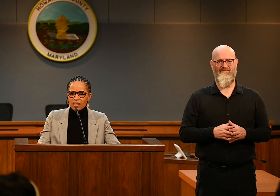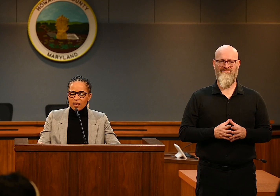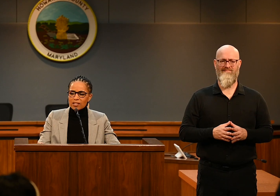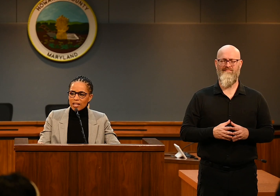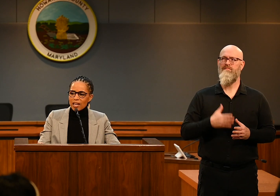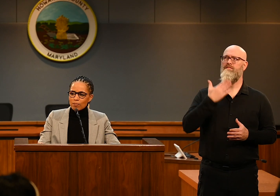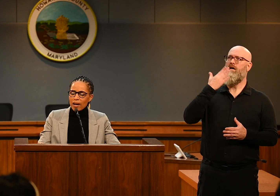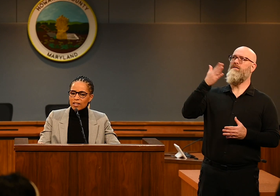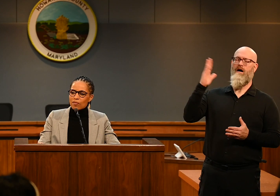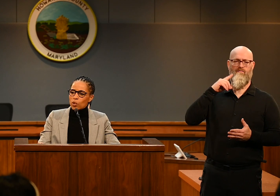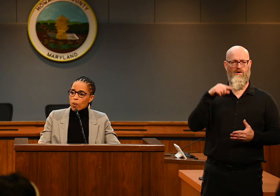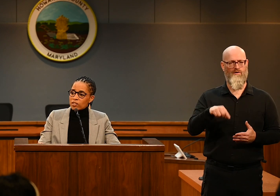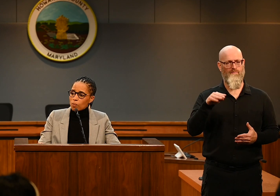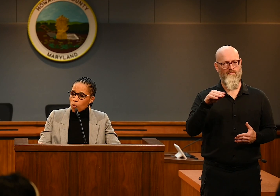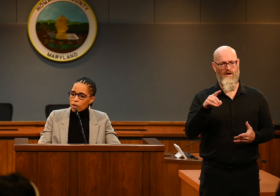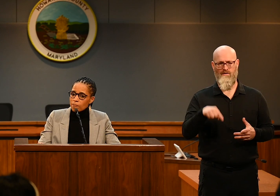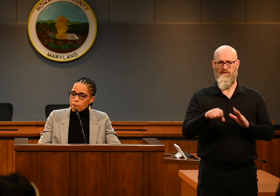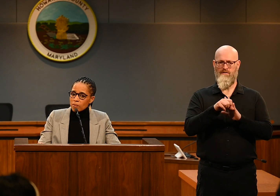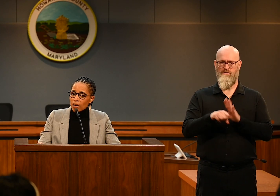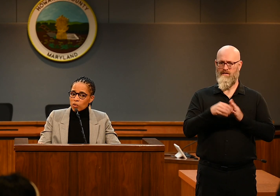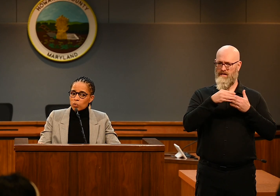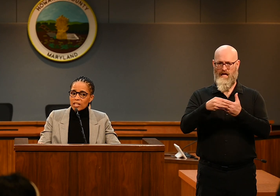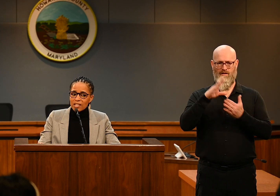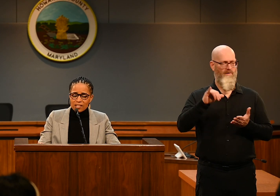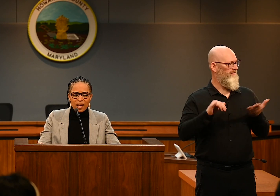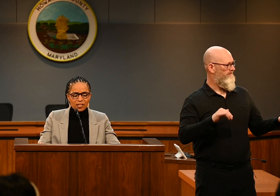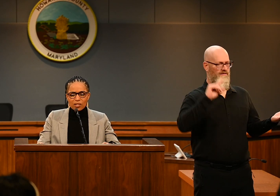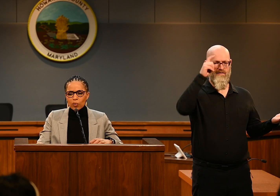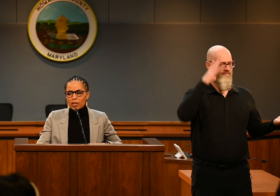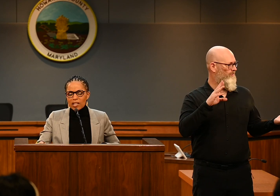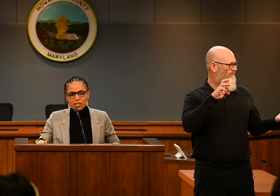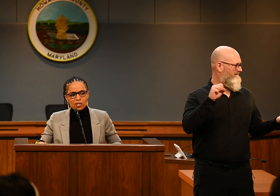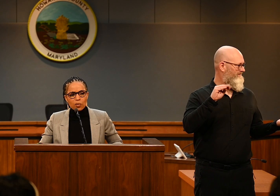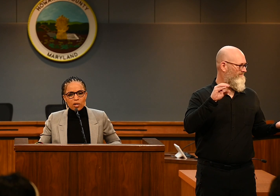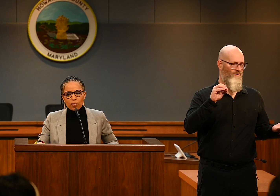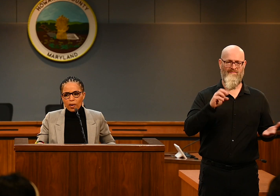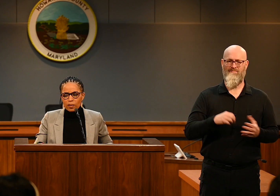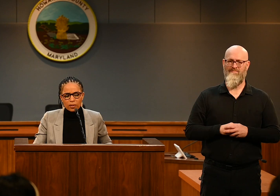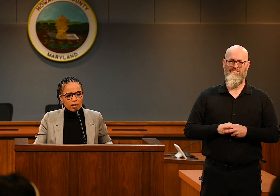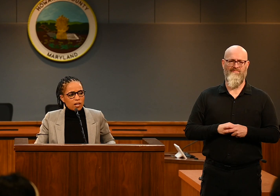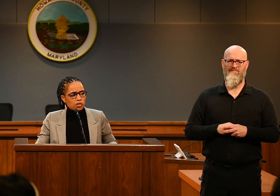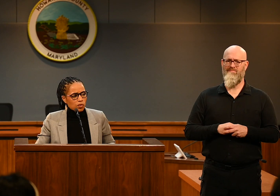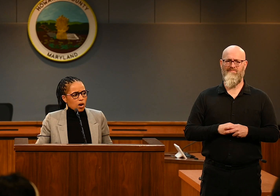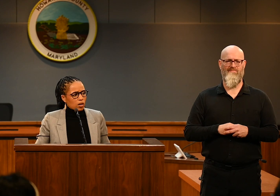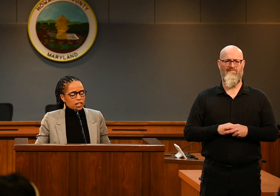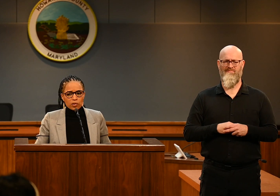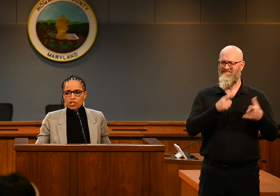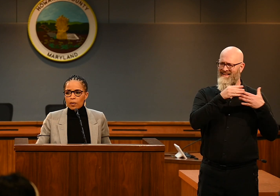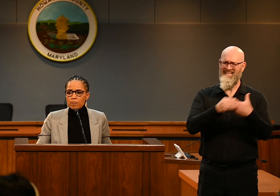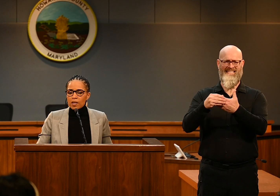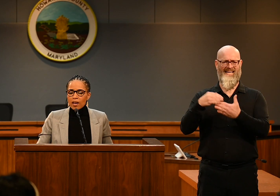in a state that is led by Governor Wes Moore, who leads us so incredibly